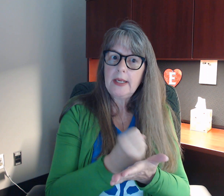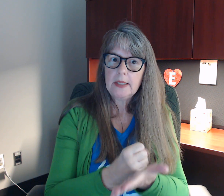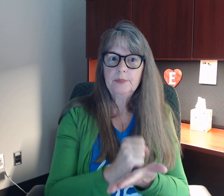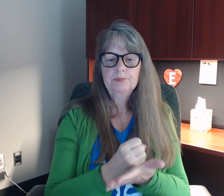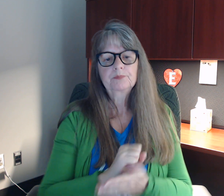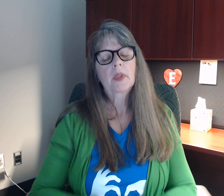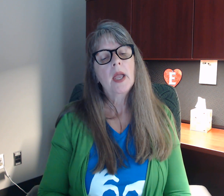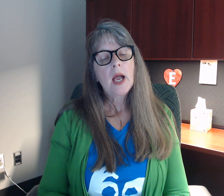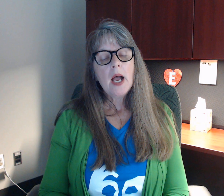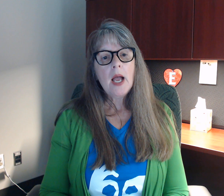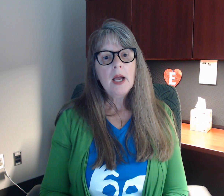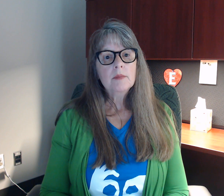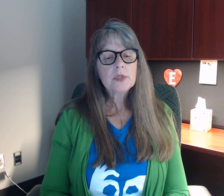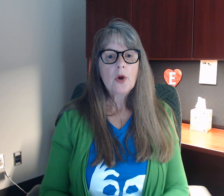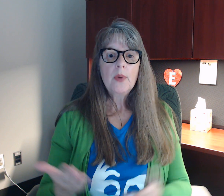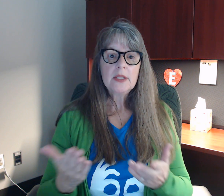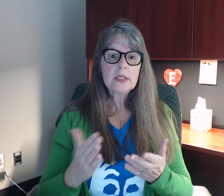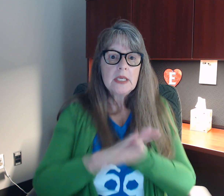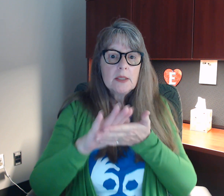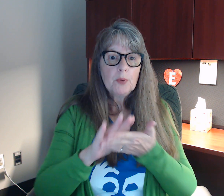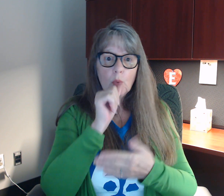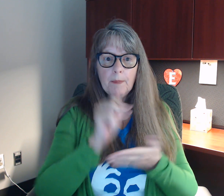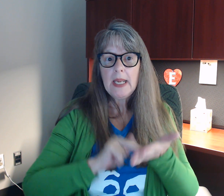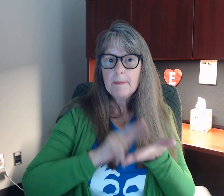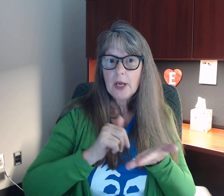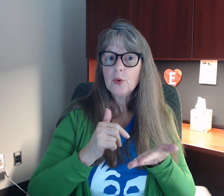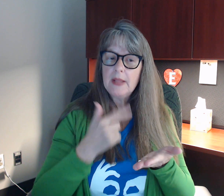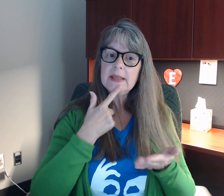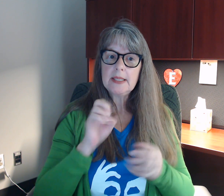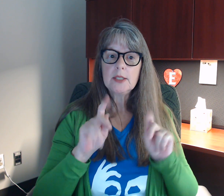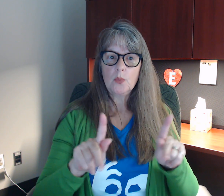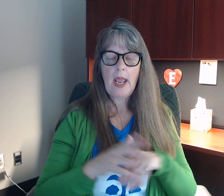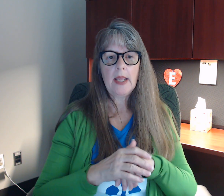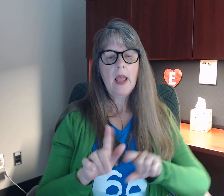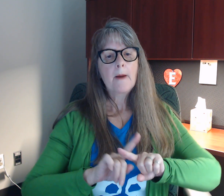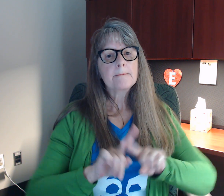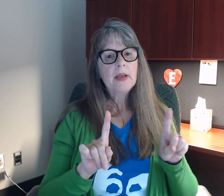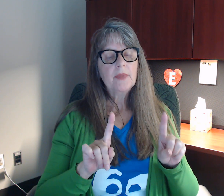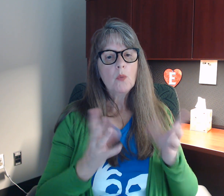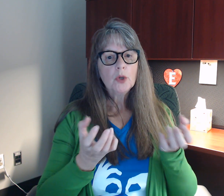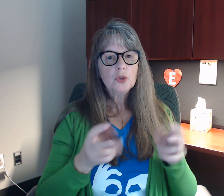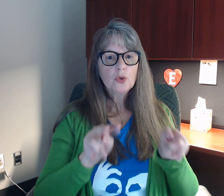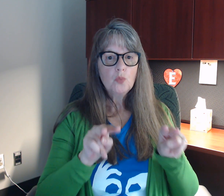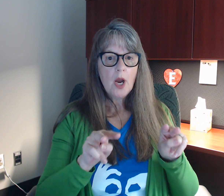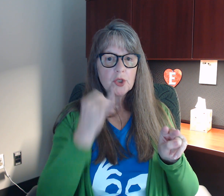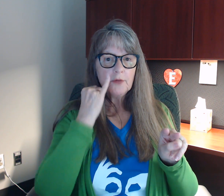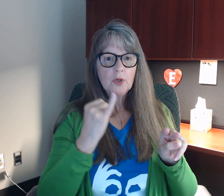it. So it's a pure peanut butter, and they said that's okay. But they want you to watch, if you're going to do